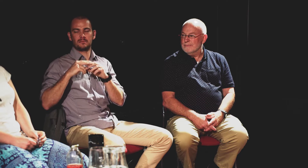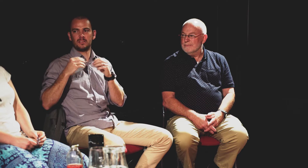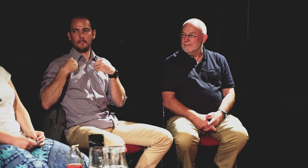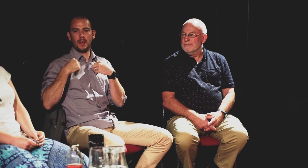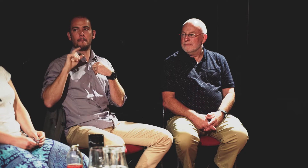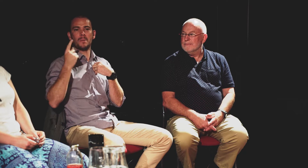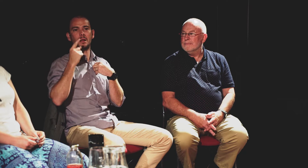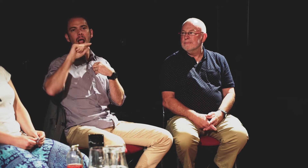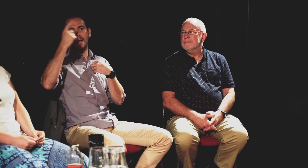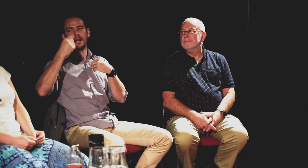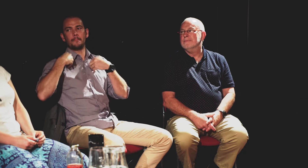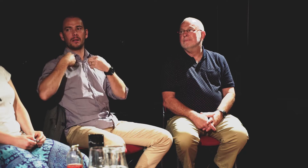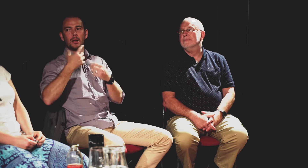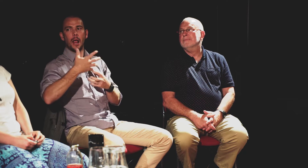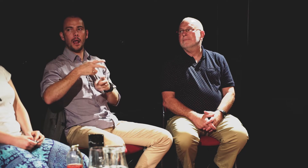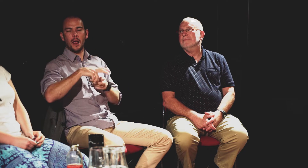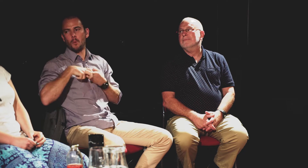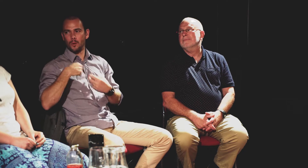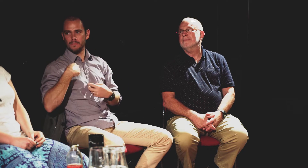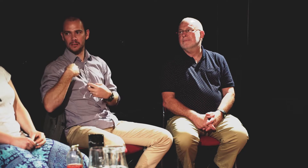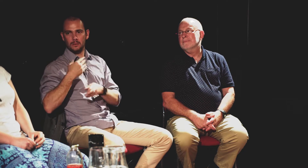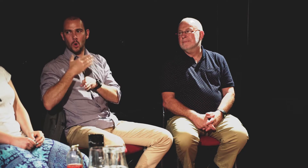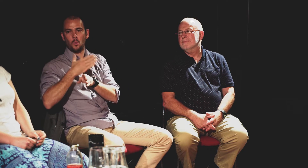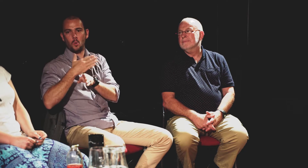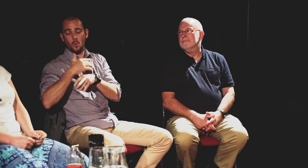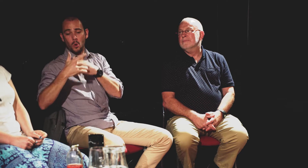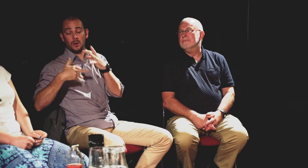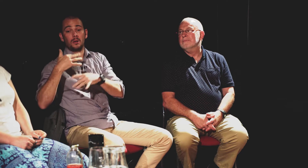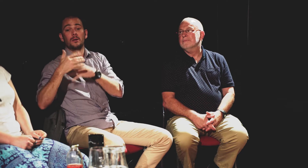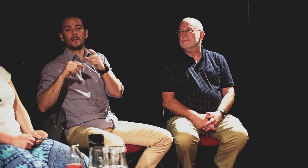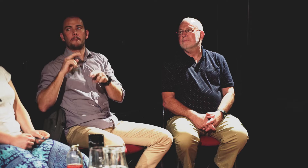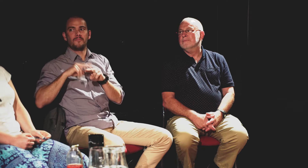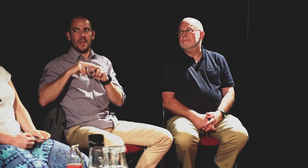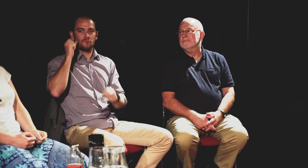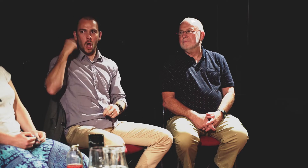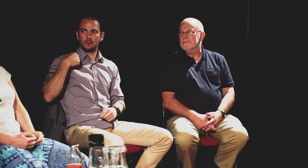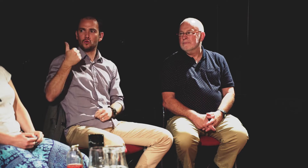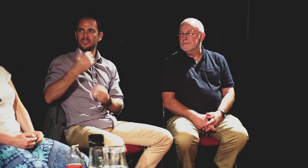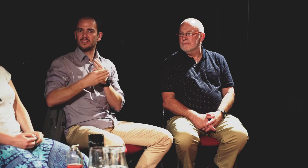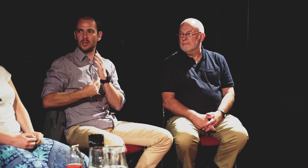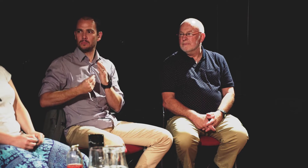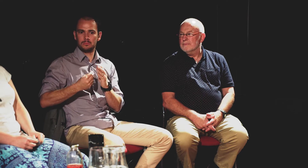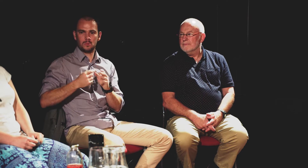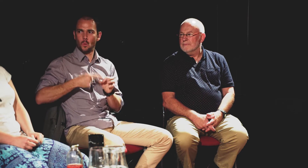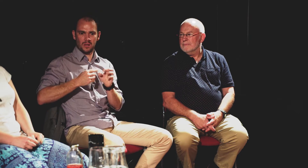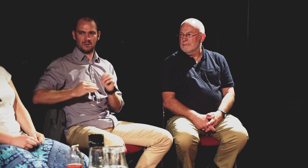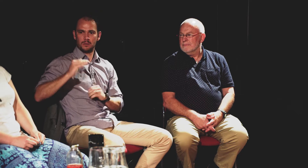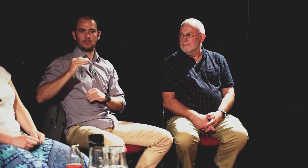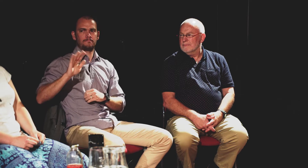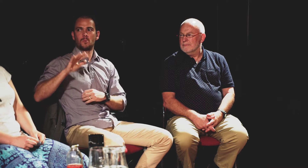father. He had a company, and he contracted to another company which employed me. And after time, my father realised, oh, actually,